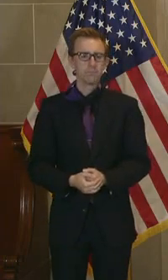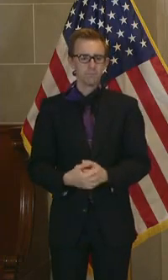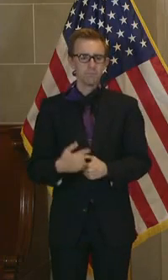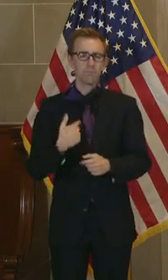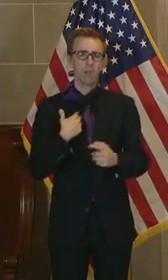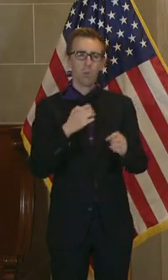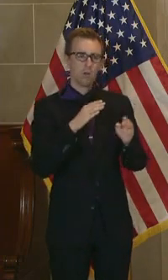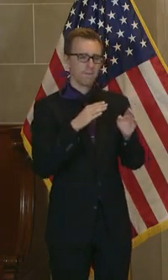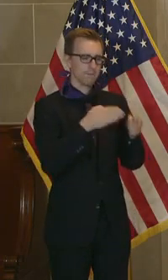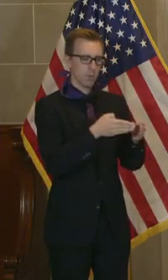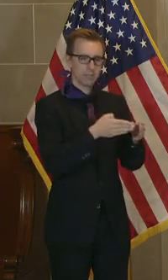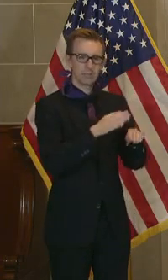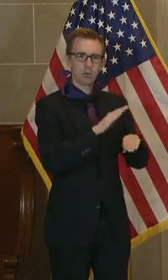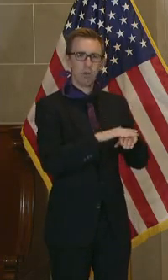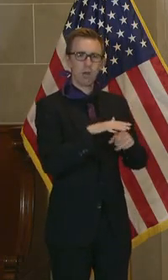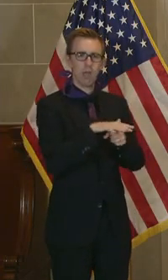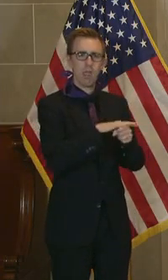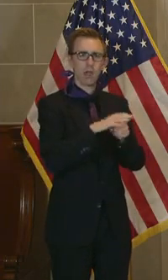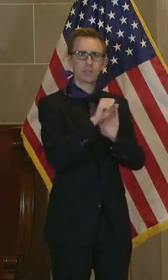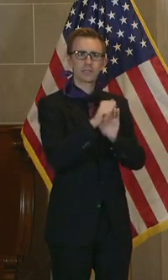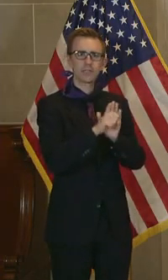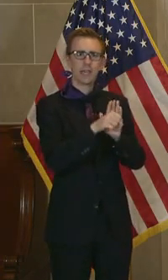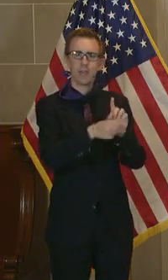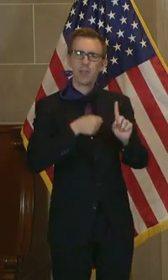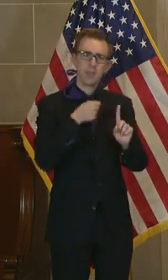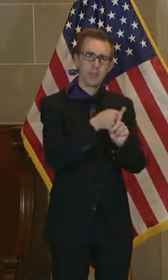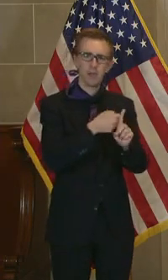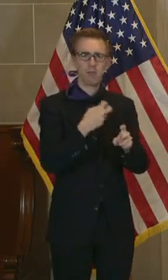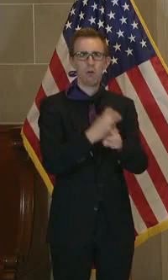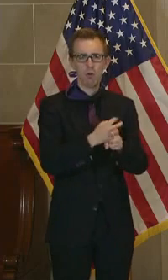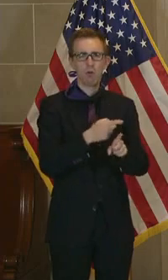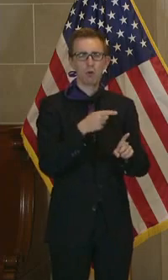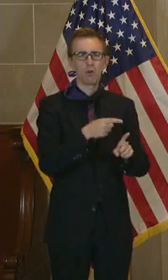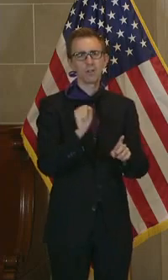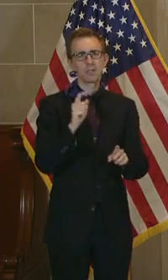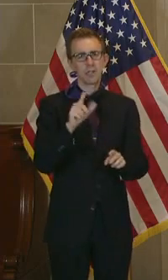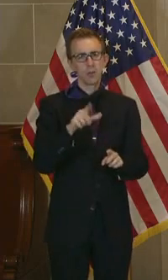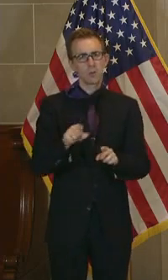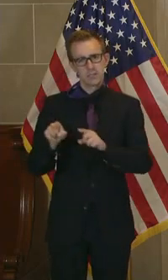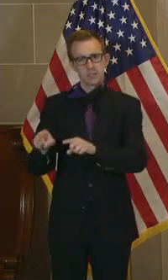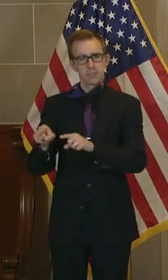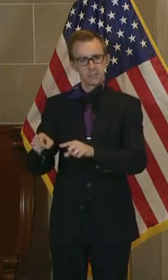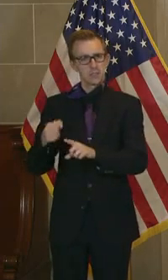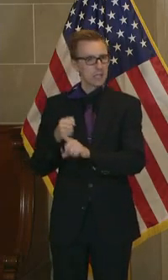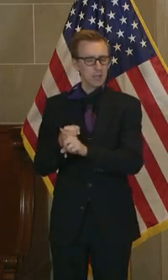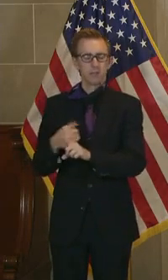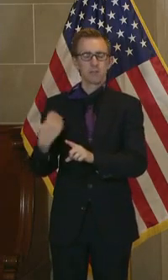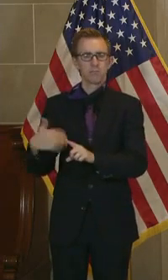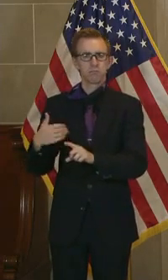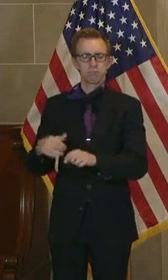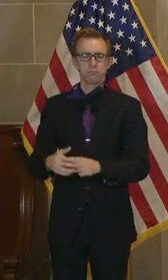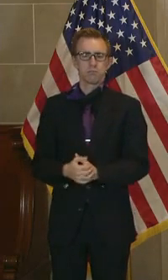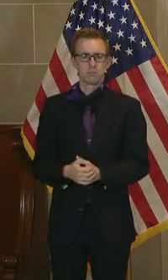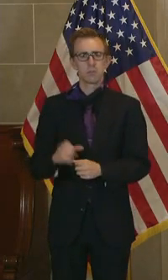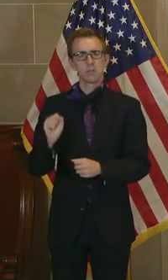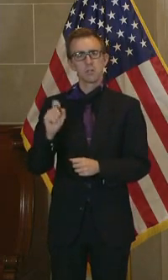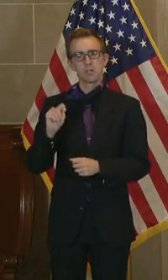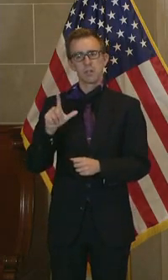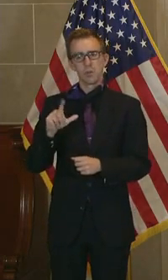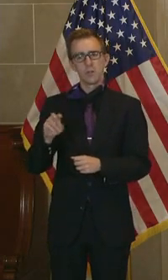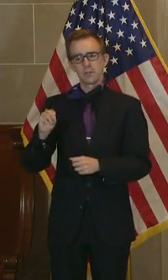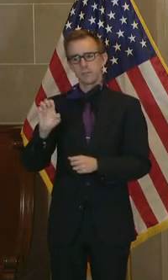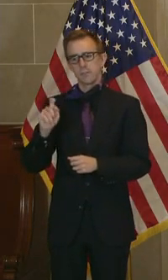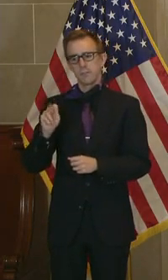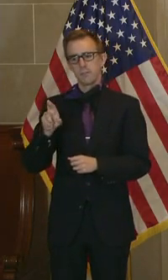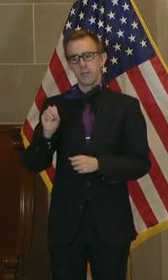focus for a few minutes on the area of the state that's been hardest hit, and that, of course, is St. Louis. The St. Louis